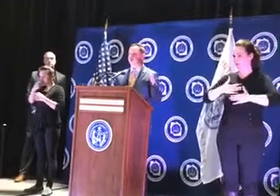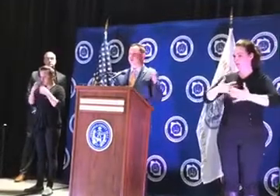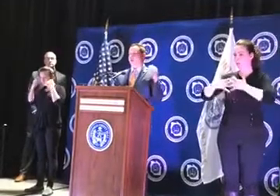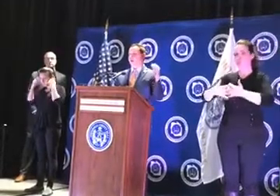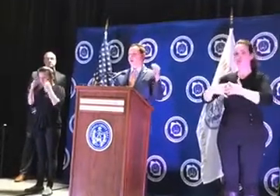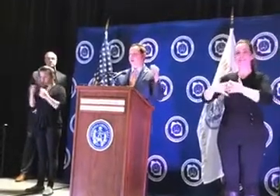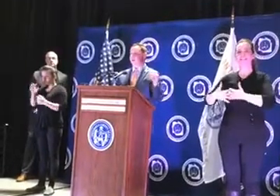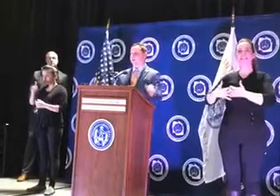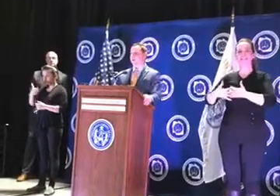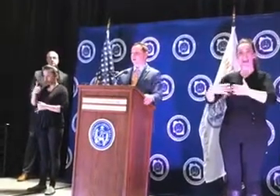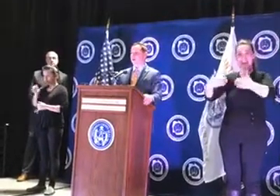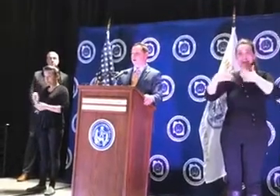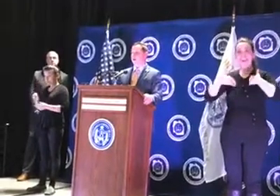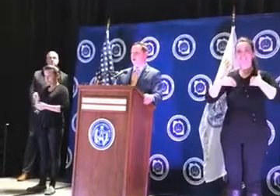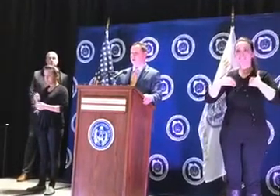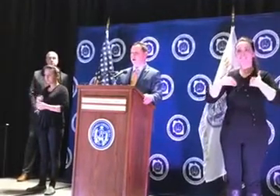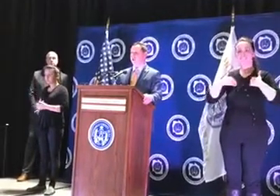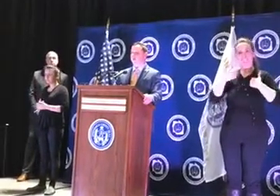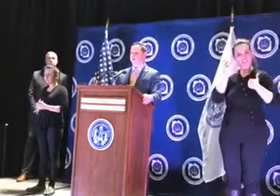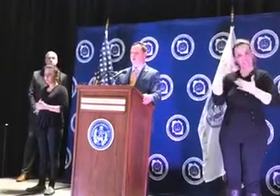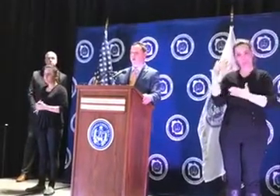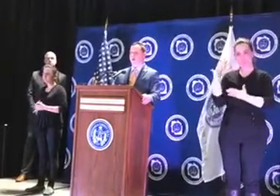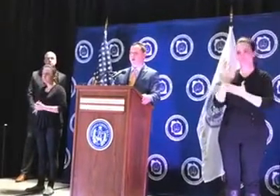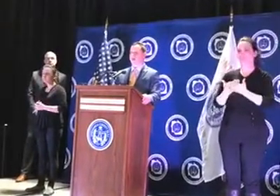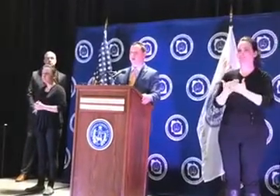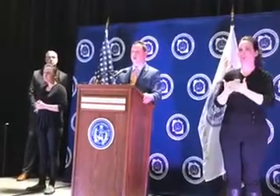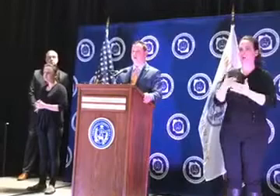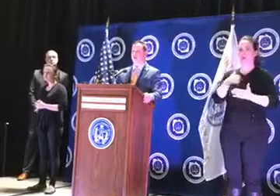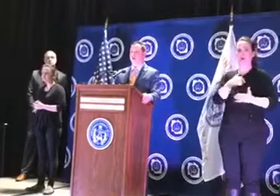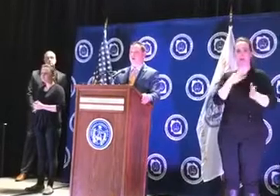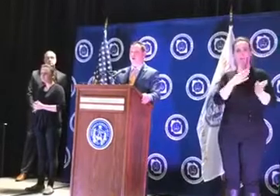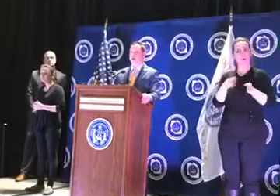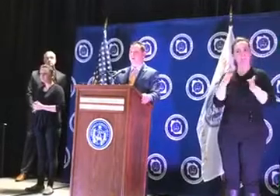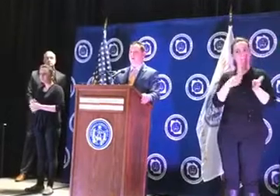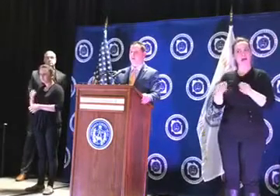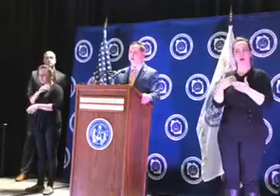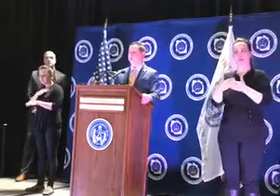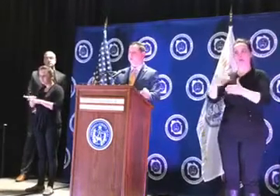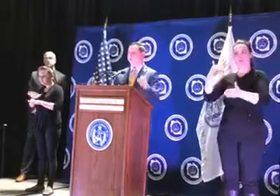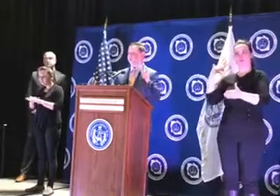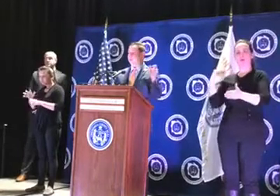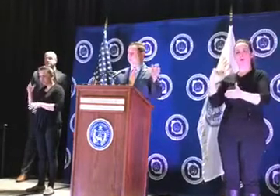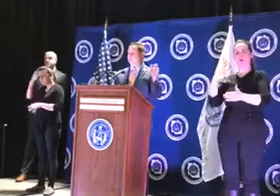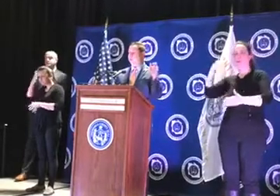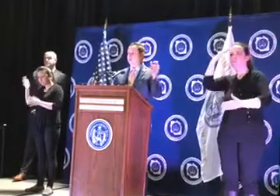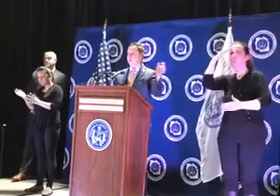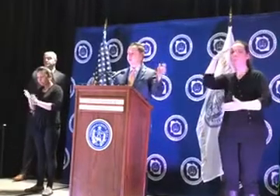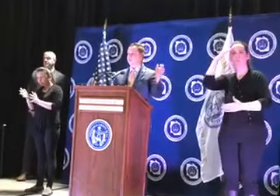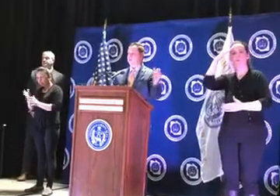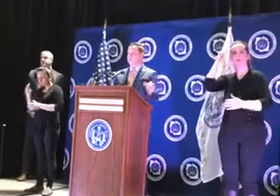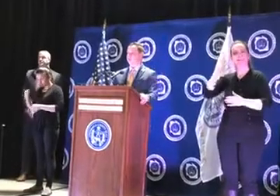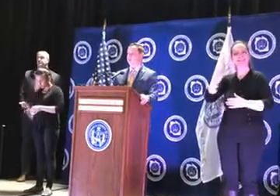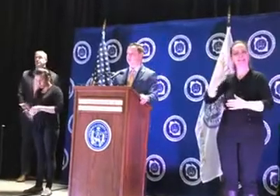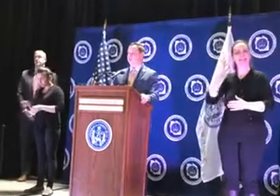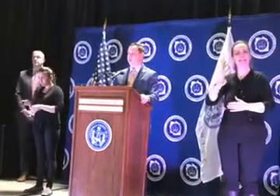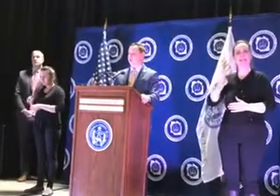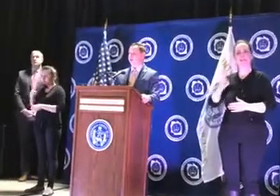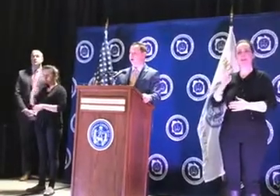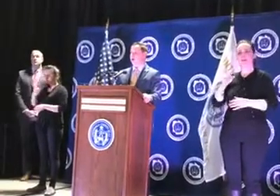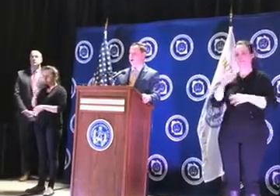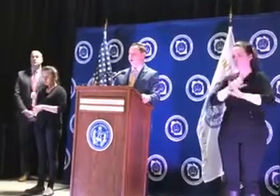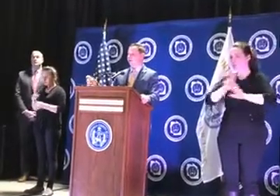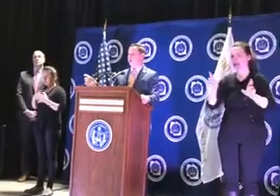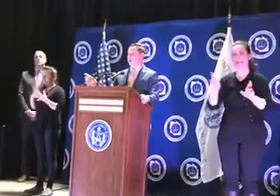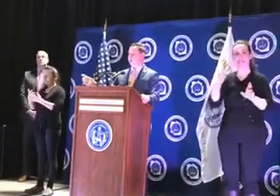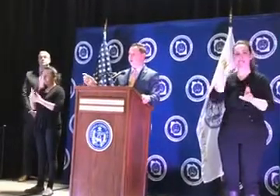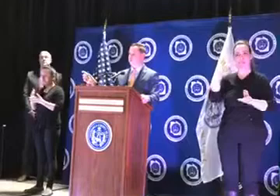potential surge capacity in our hospital with ICU beds off campus in the event that we had